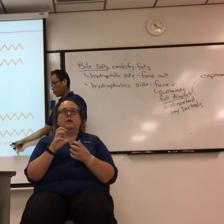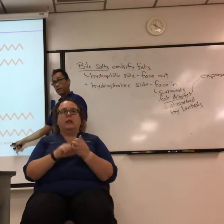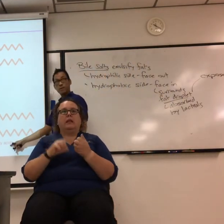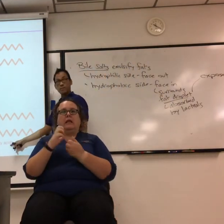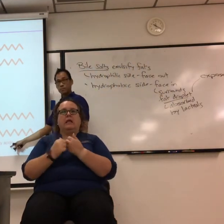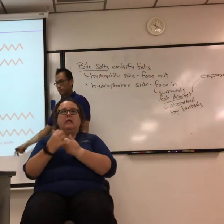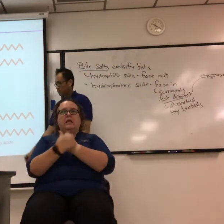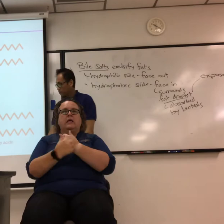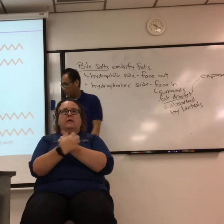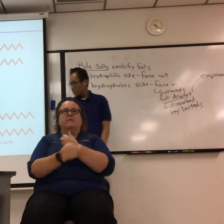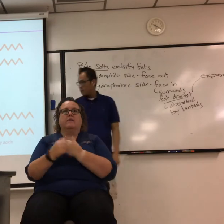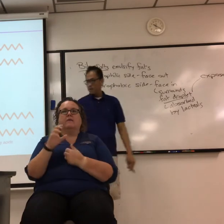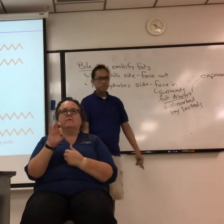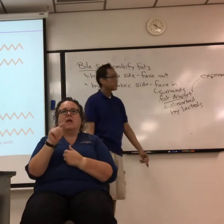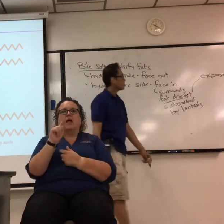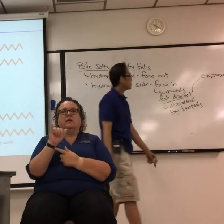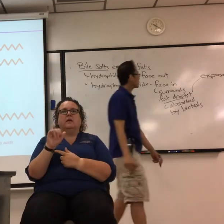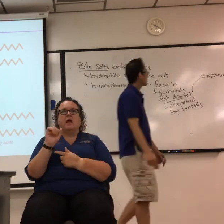so they're free.